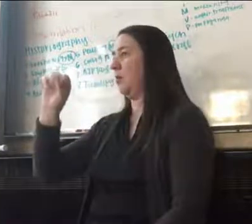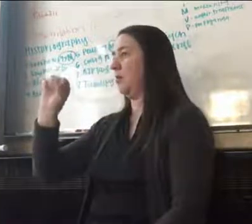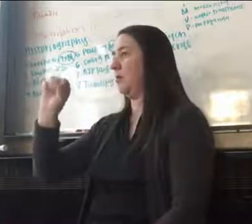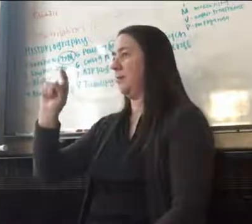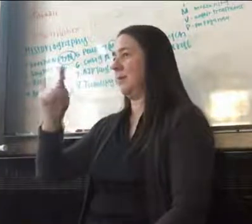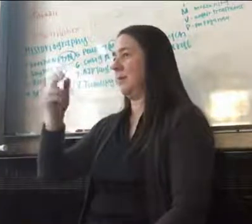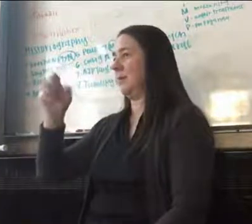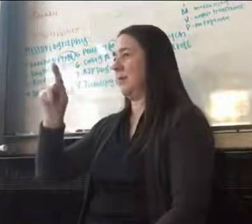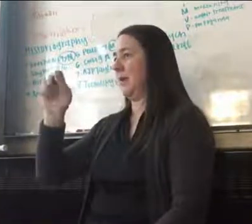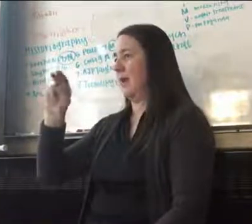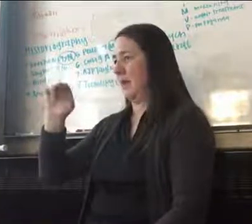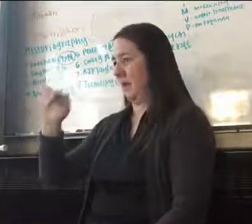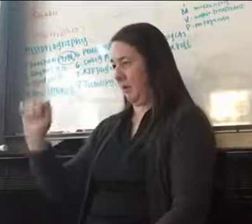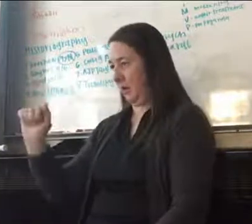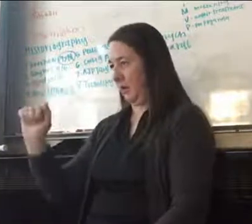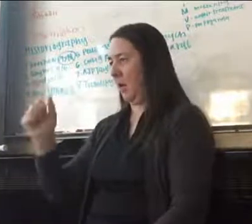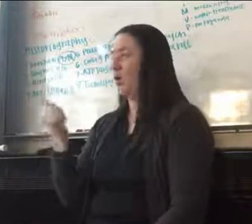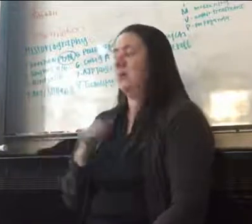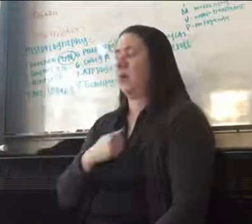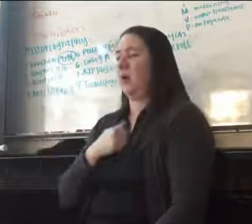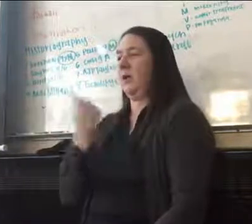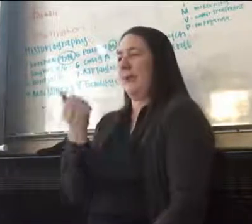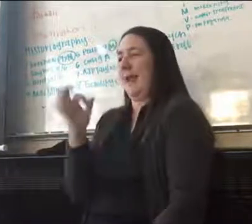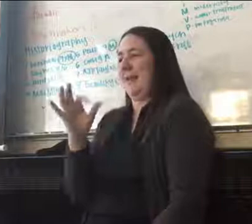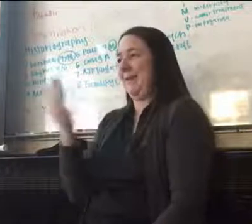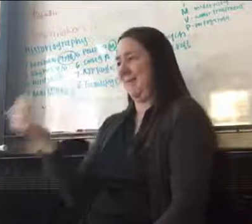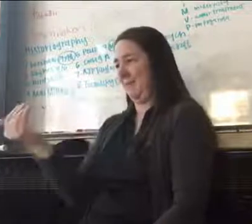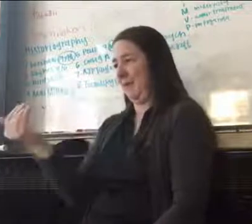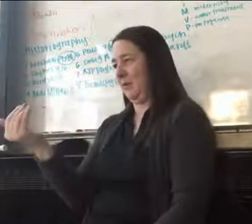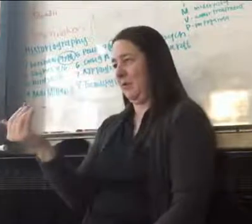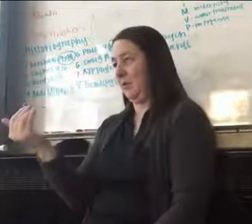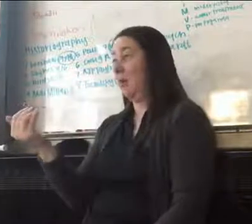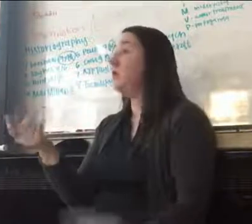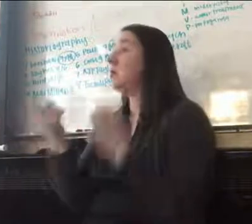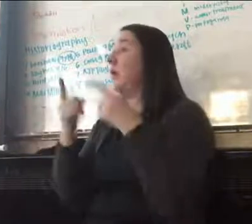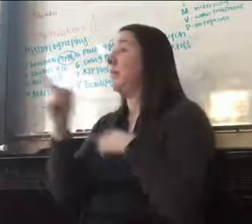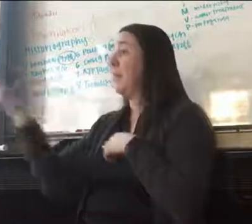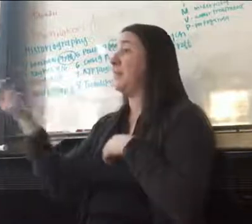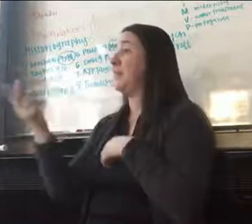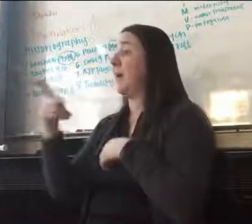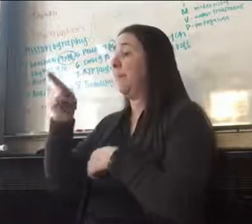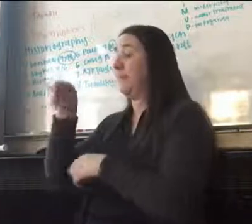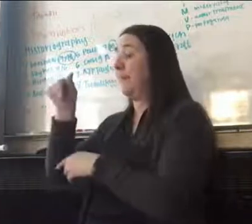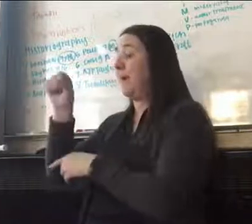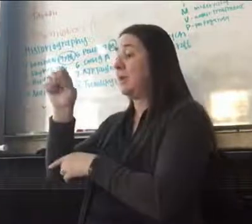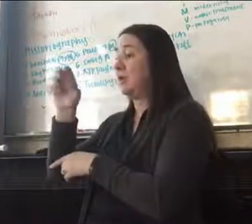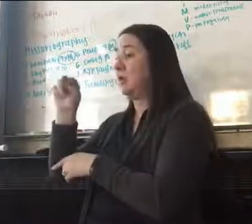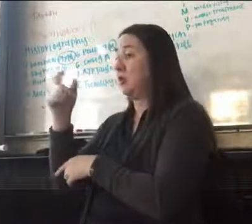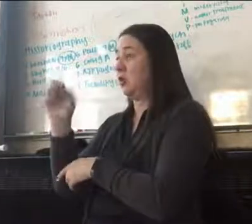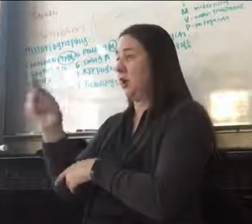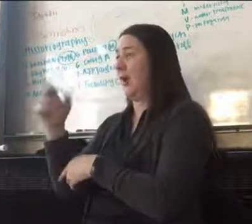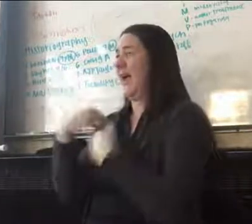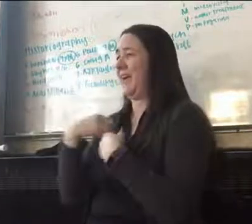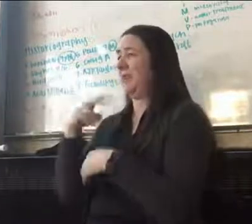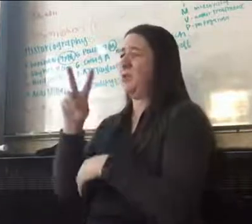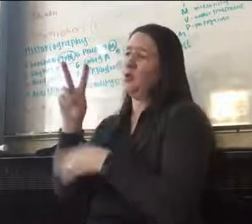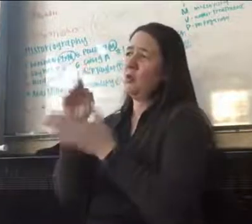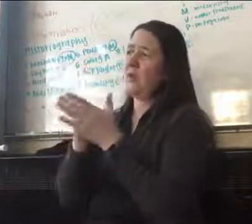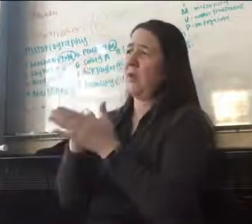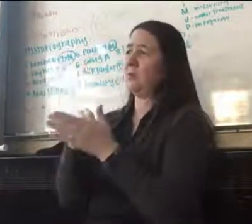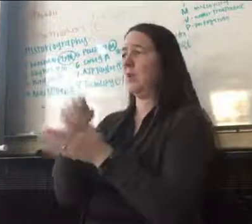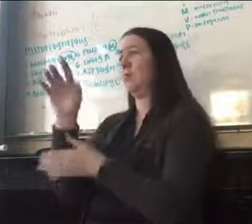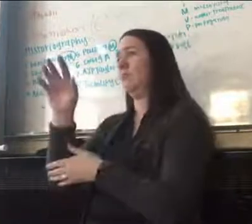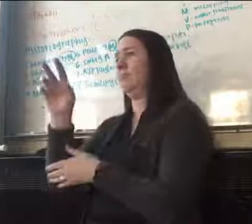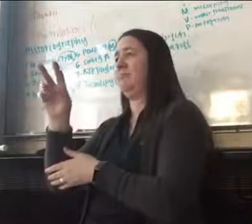1915, excuse me. So what happens is that this passenger liner is transporting about 2,500